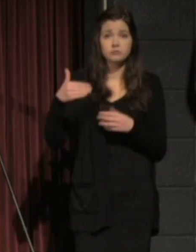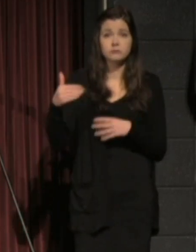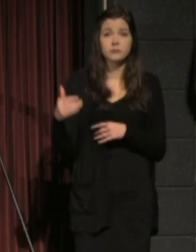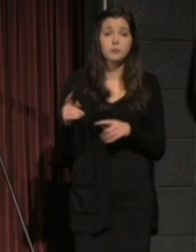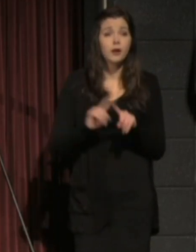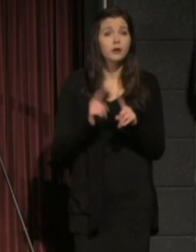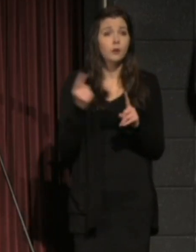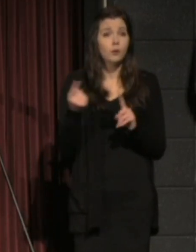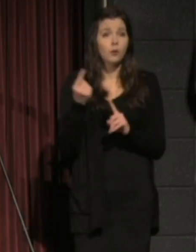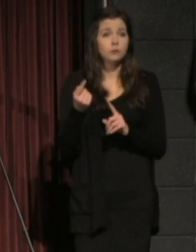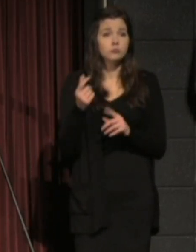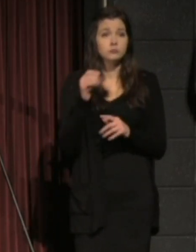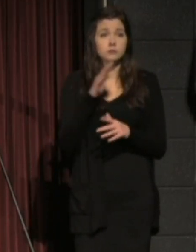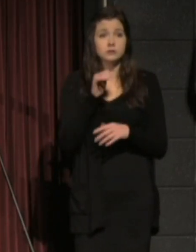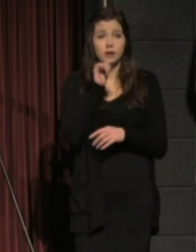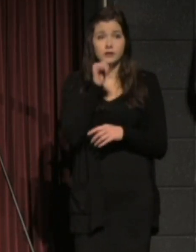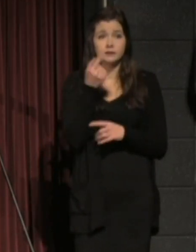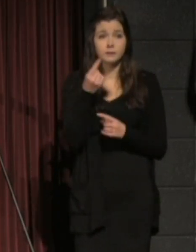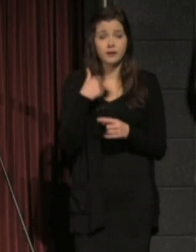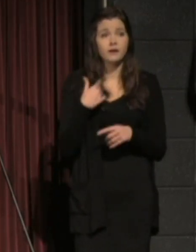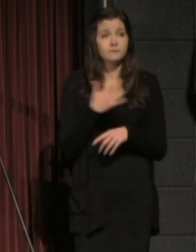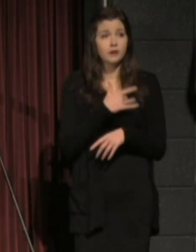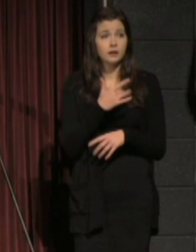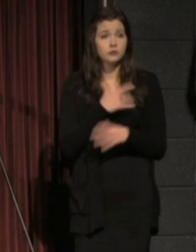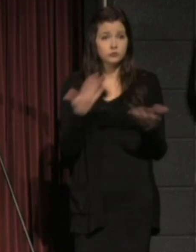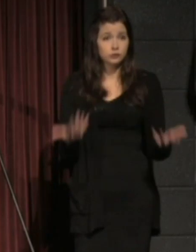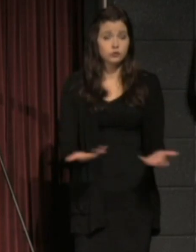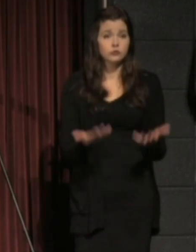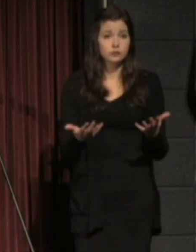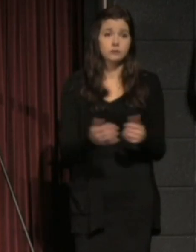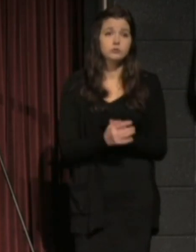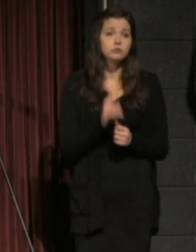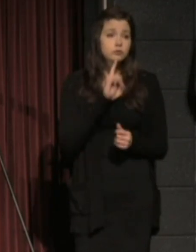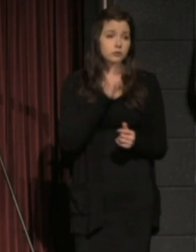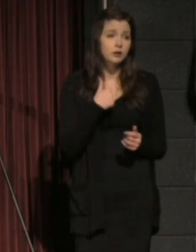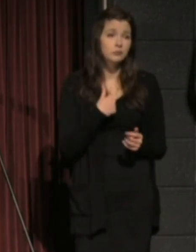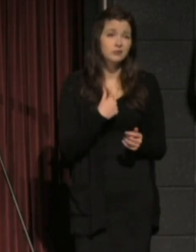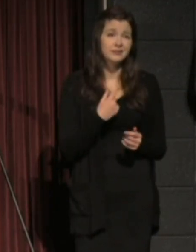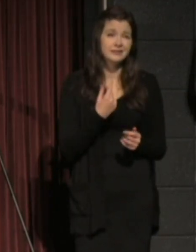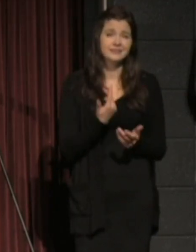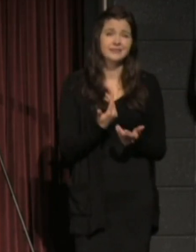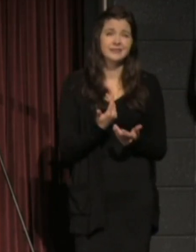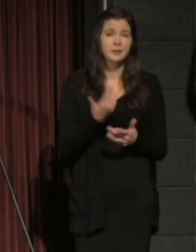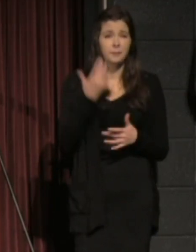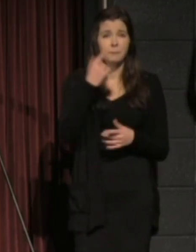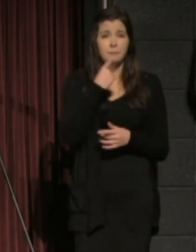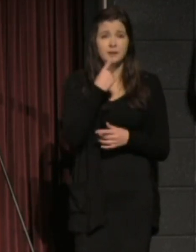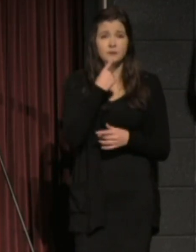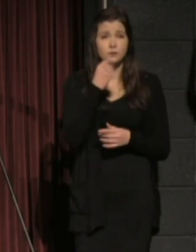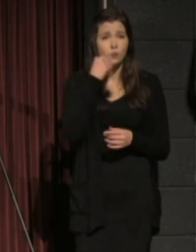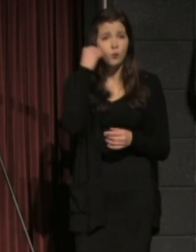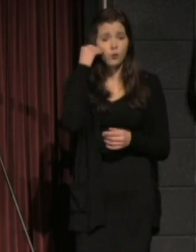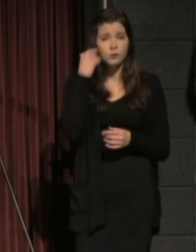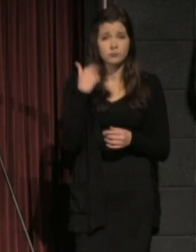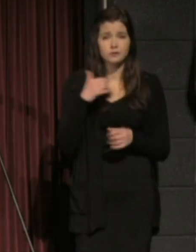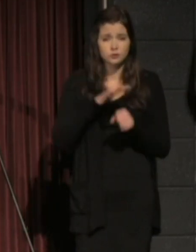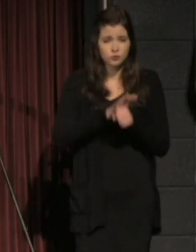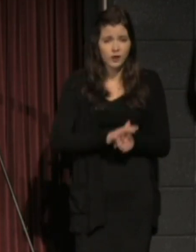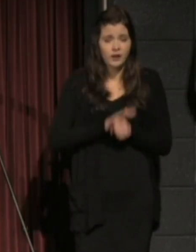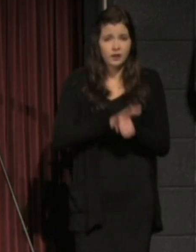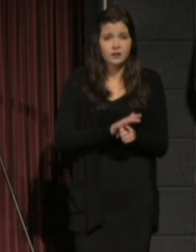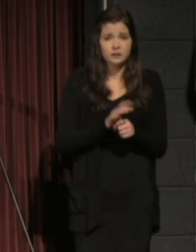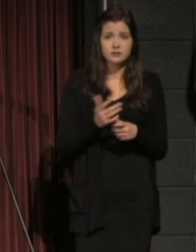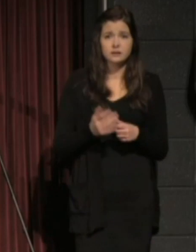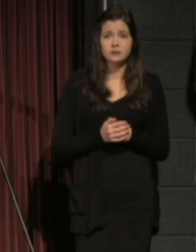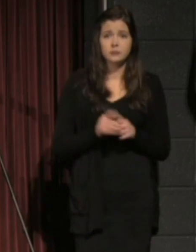alone was never something that I felt while being here at Lake Region. Sure, I was homesick and stressed, and I often felt out of my comfort zone, but never